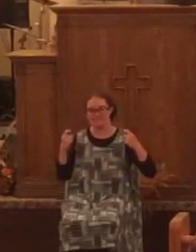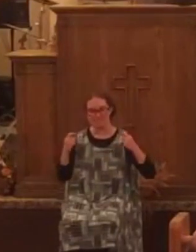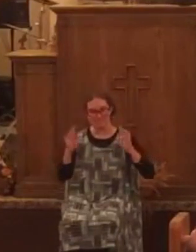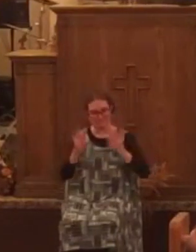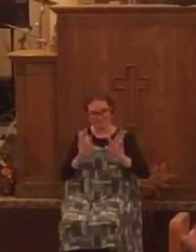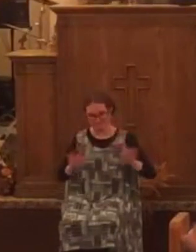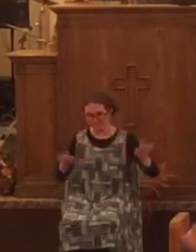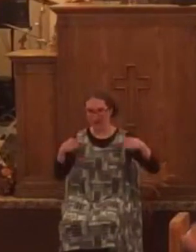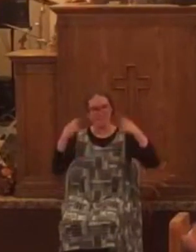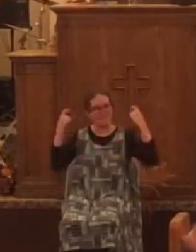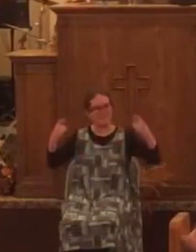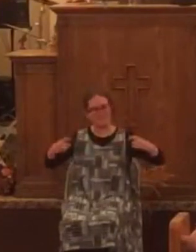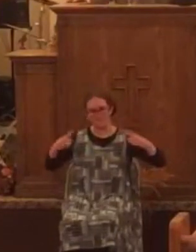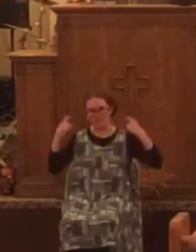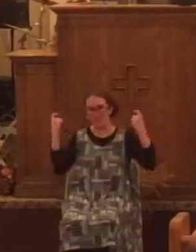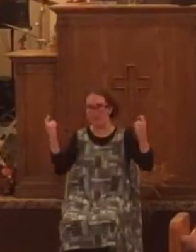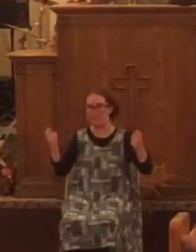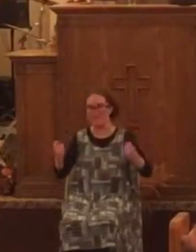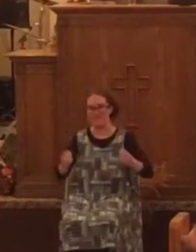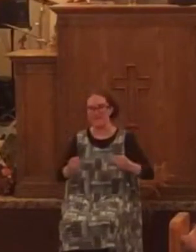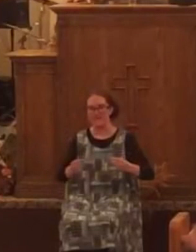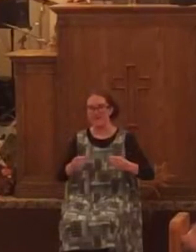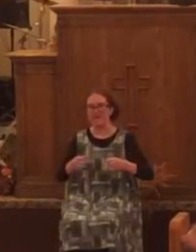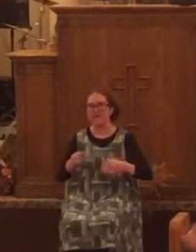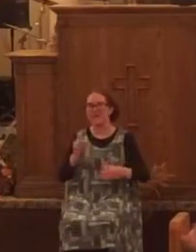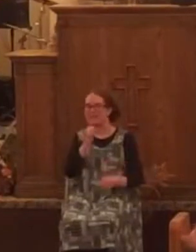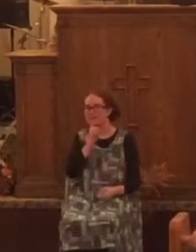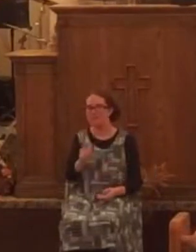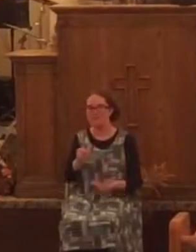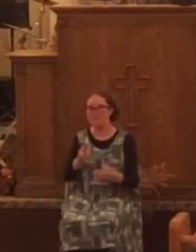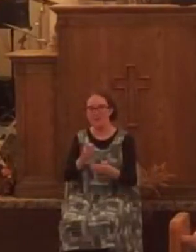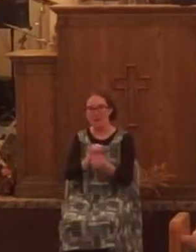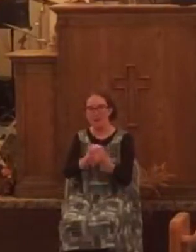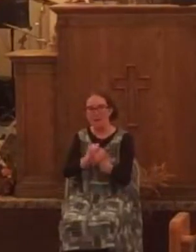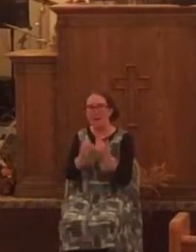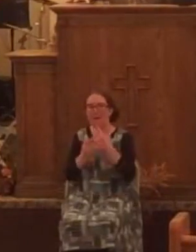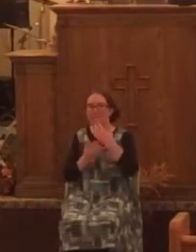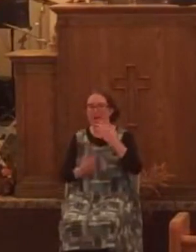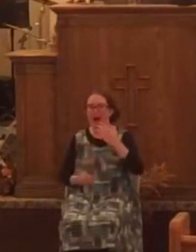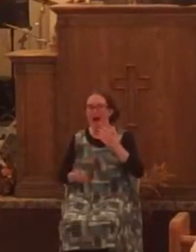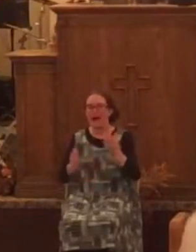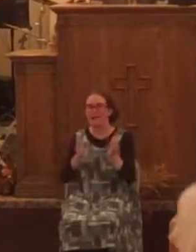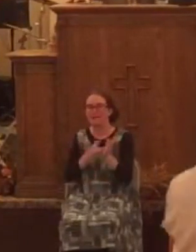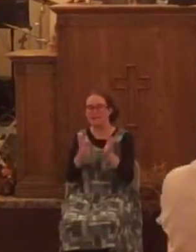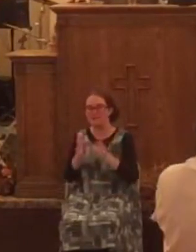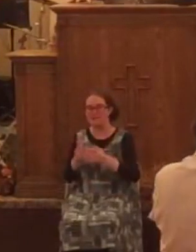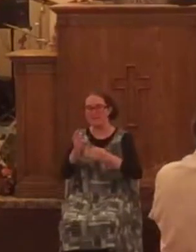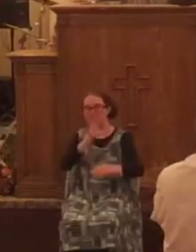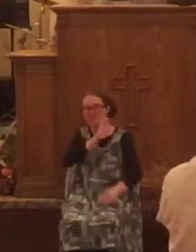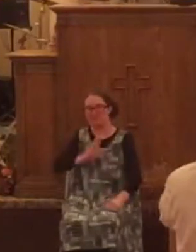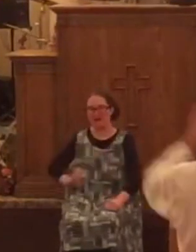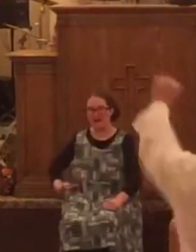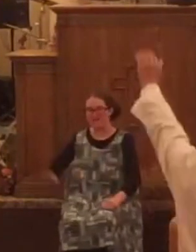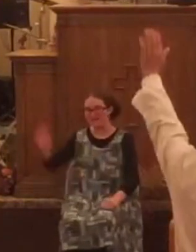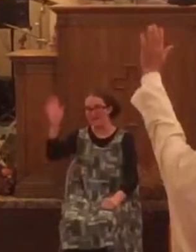Lord have mercy. I rejoice in the fact that I'm washed in the blood of Jesus Christ.